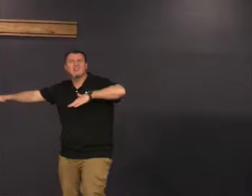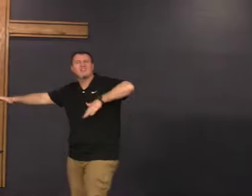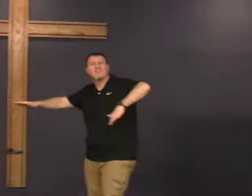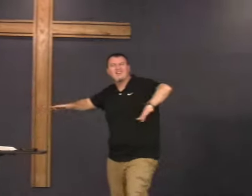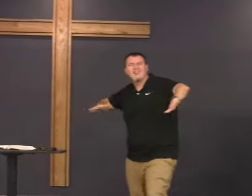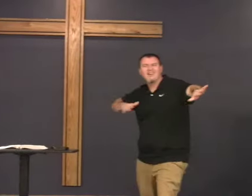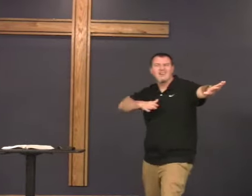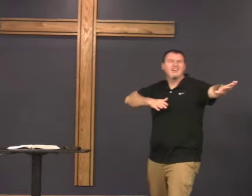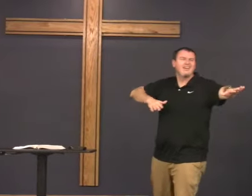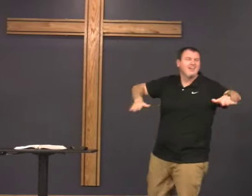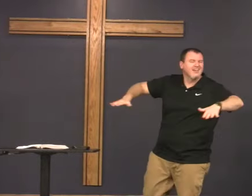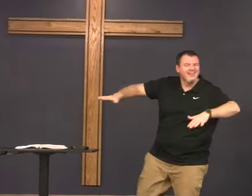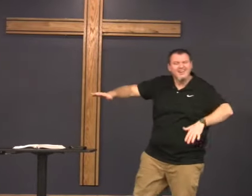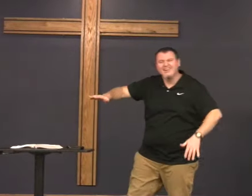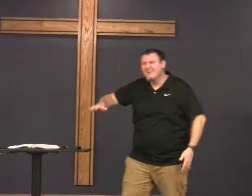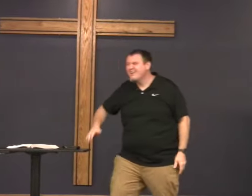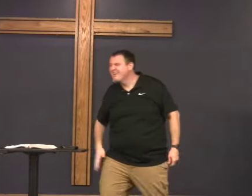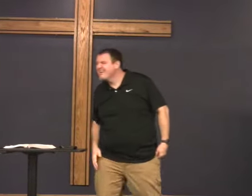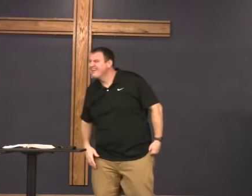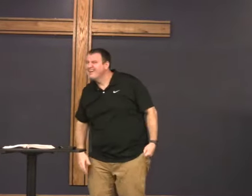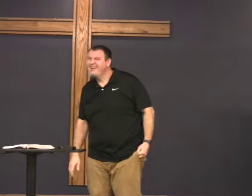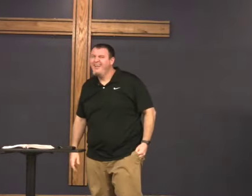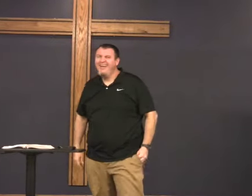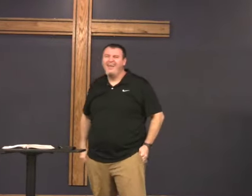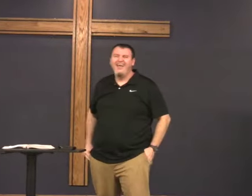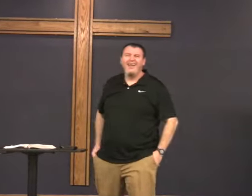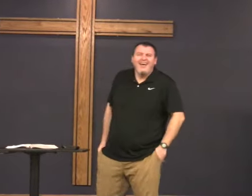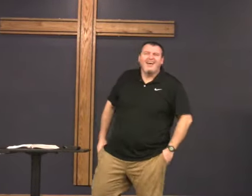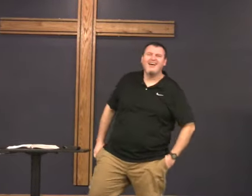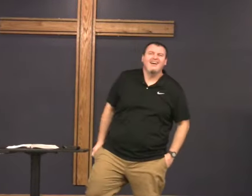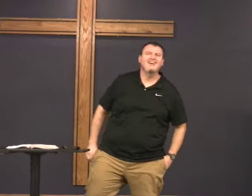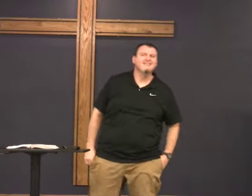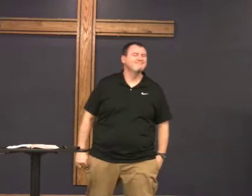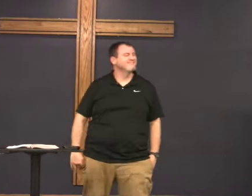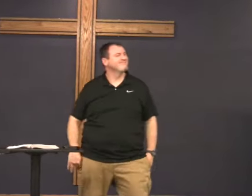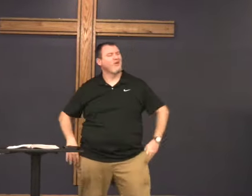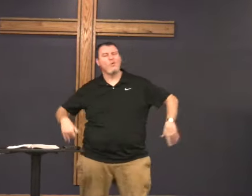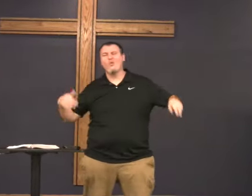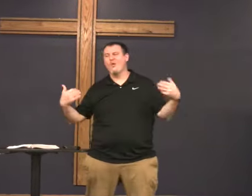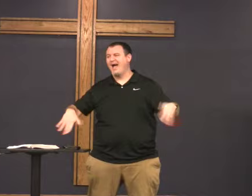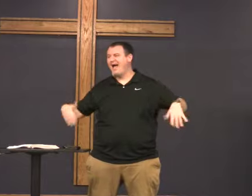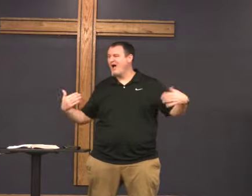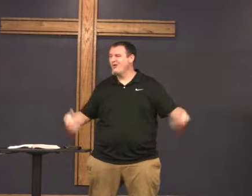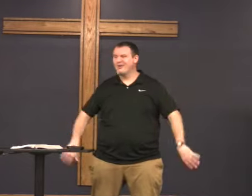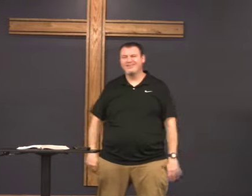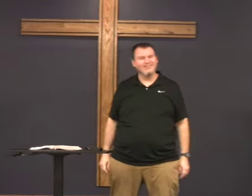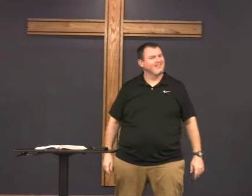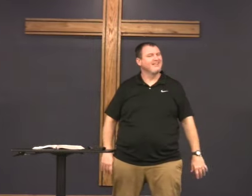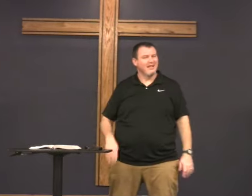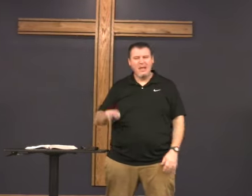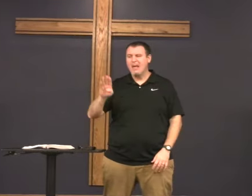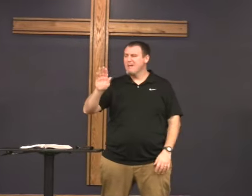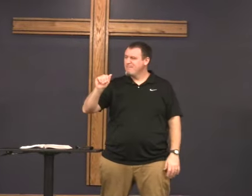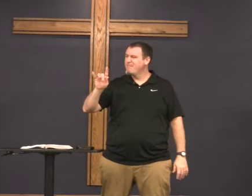At the end of 12 months, he walked in the palace of the kingdom of Babylon. Woo!